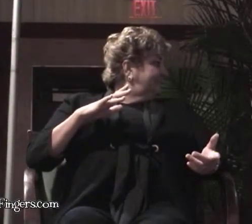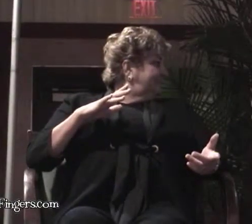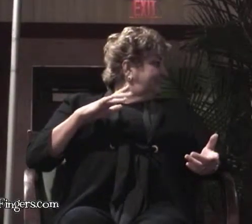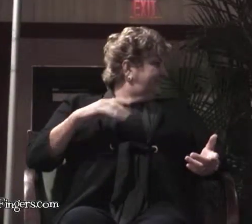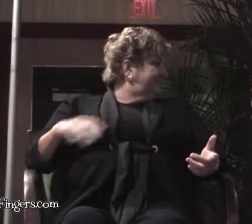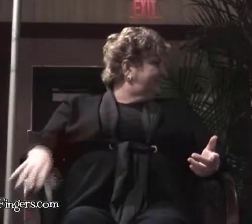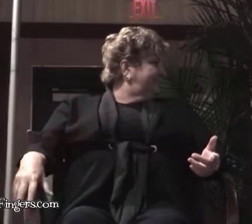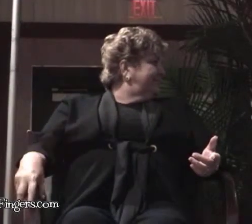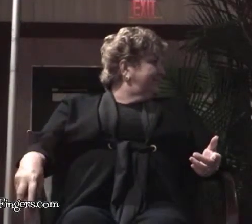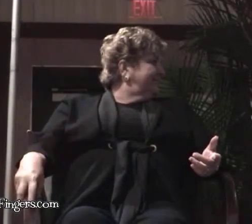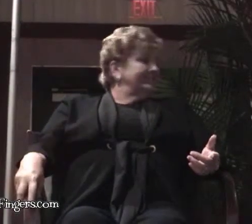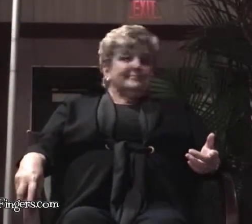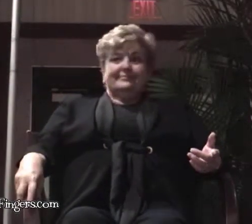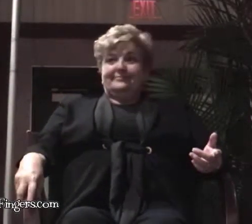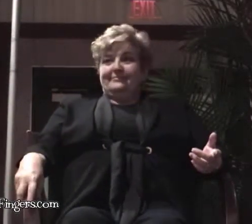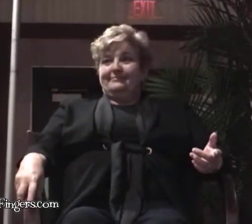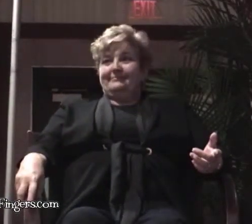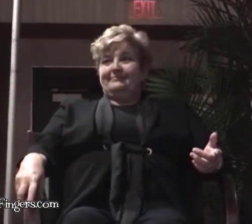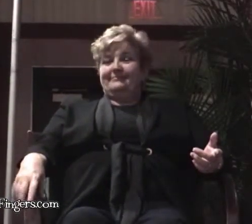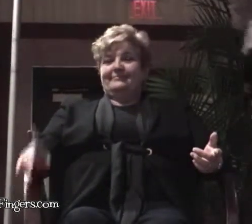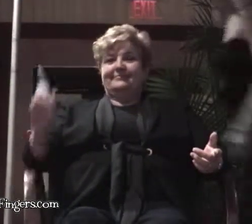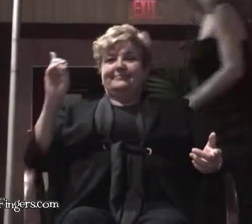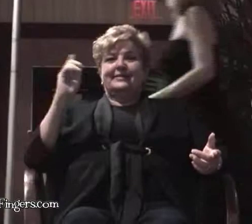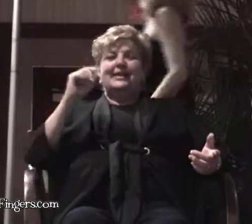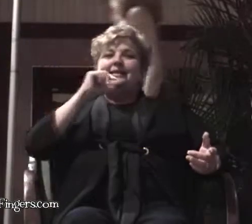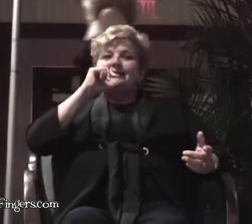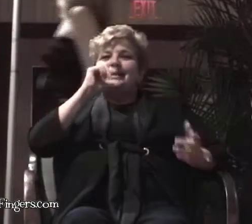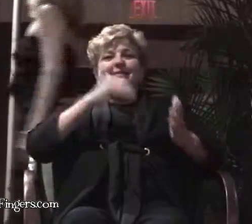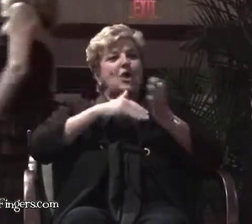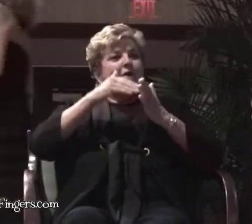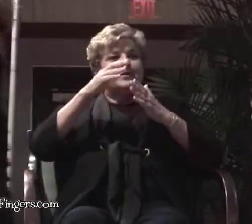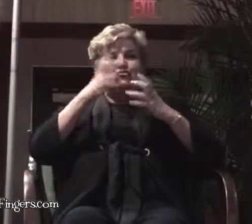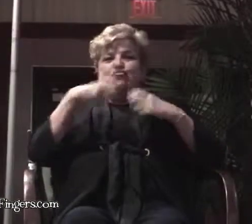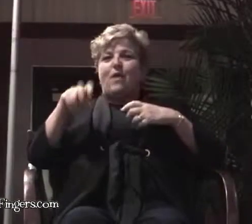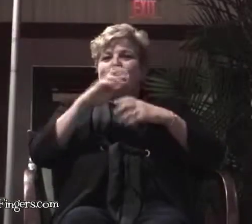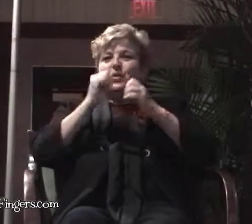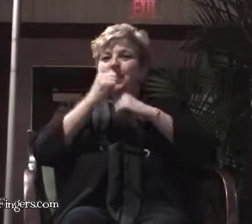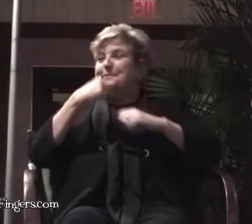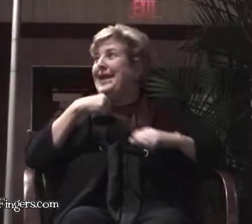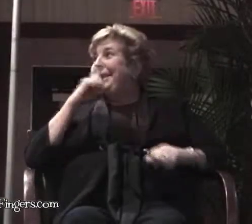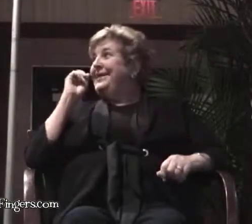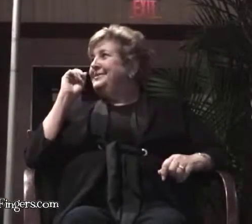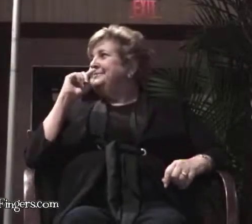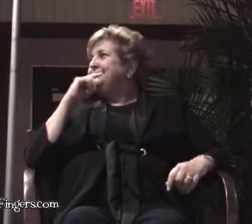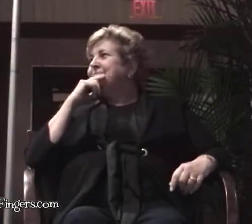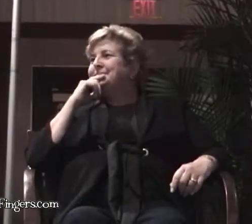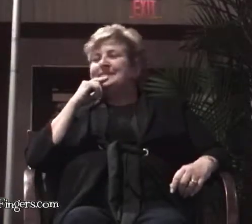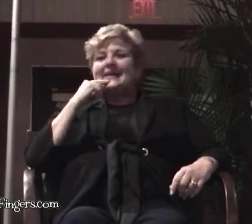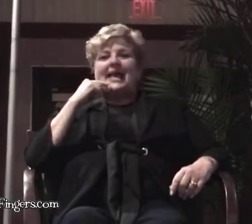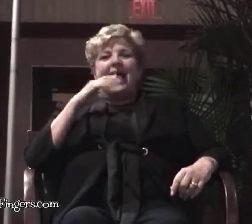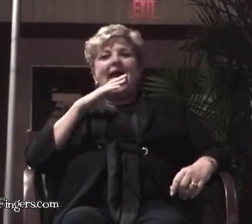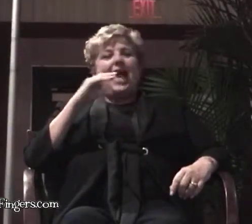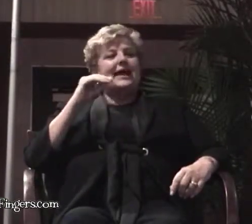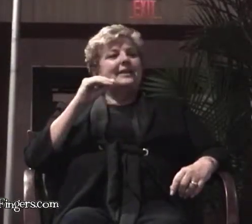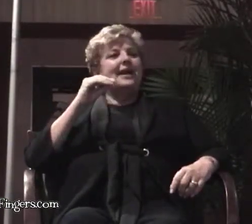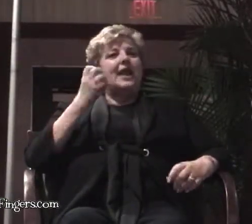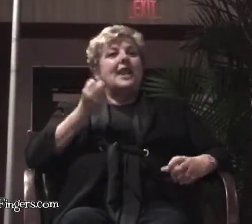yeah, you're right. She doesn't often get to travel with me. Hey, Pat. And she spends a lot of weekends at home